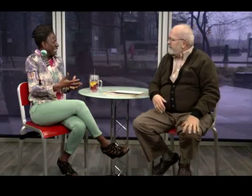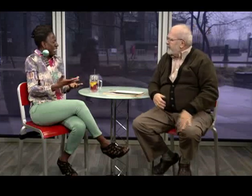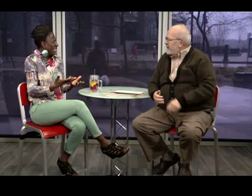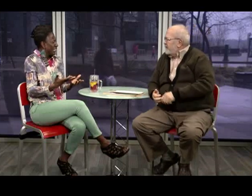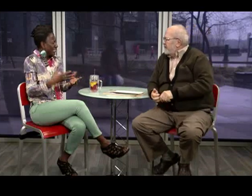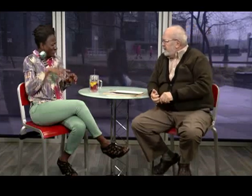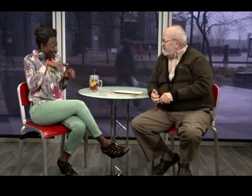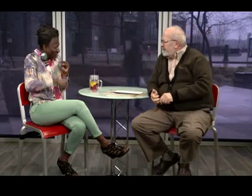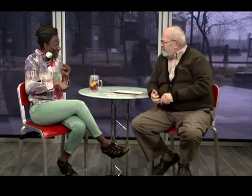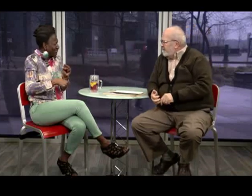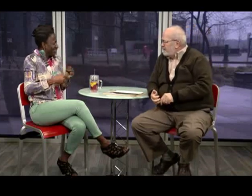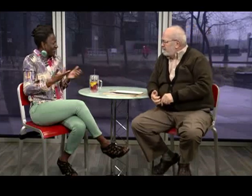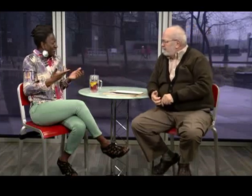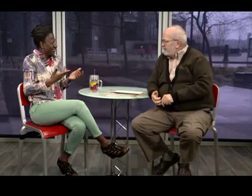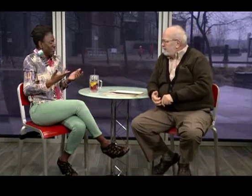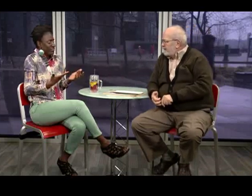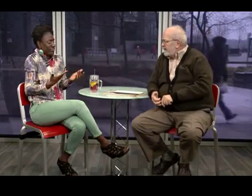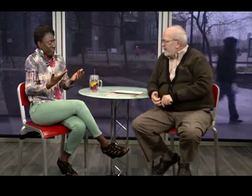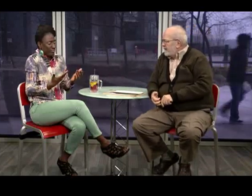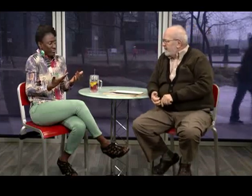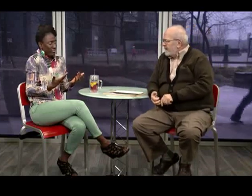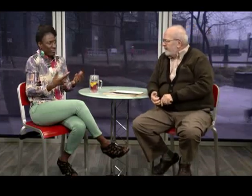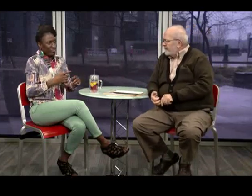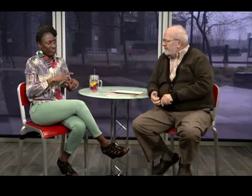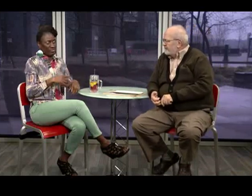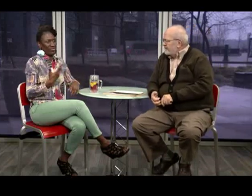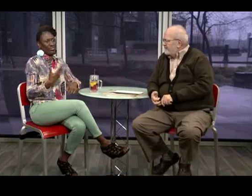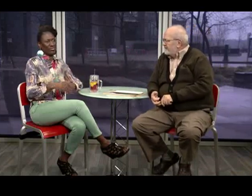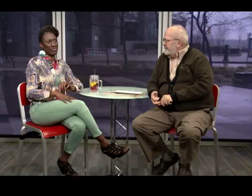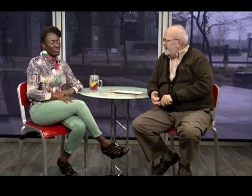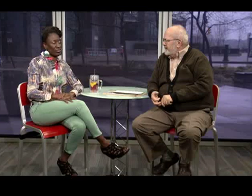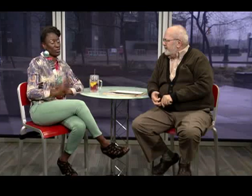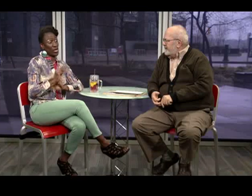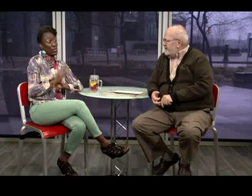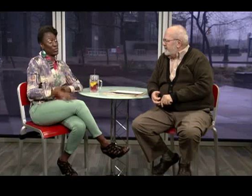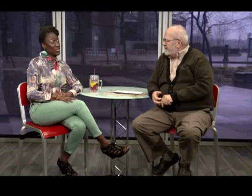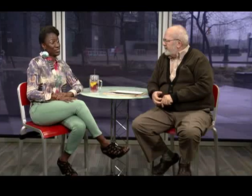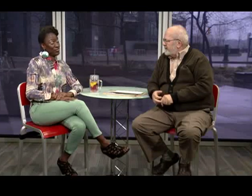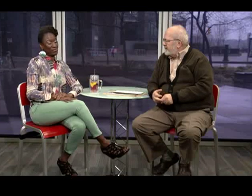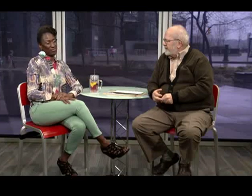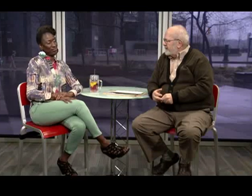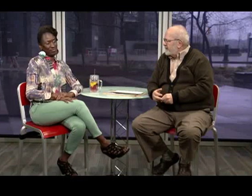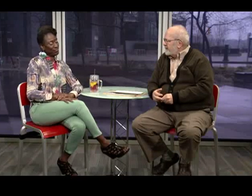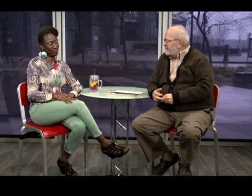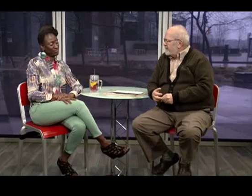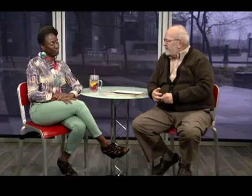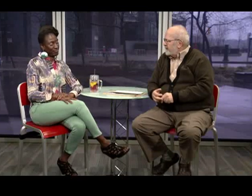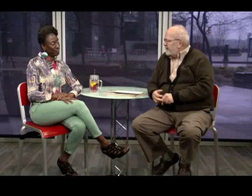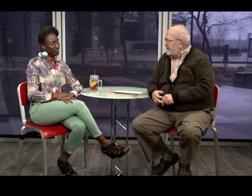That is incredibly oppressive. It is denying the person's identity. That's just incredible to